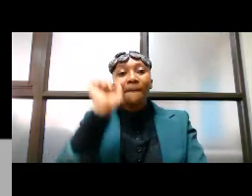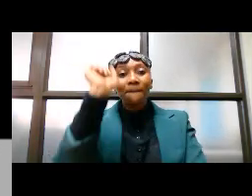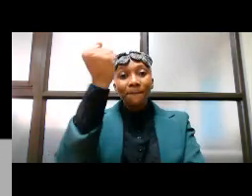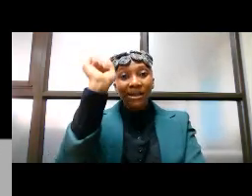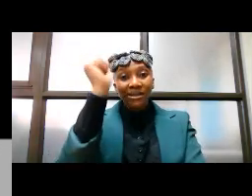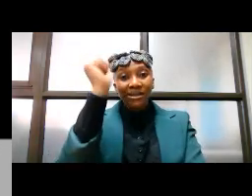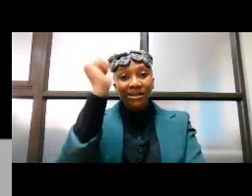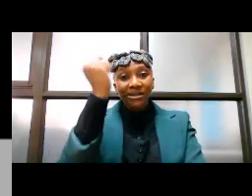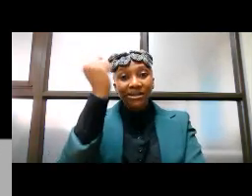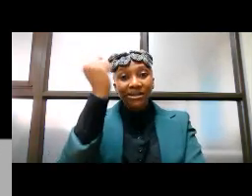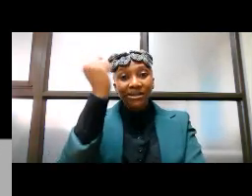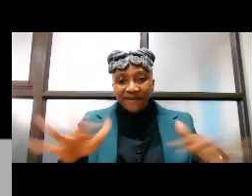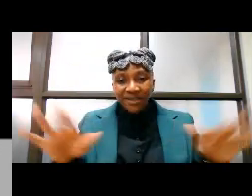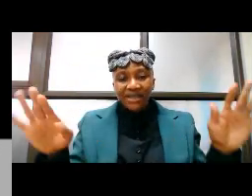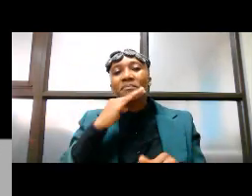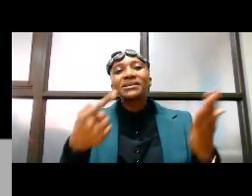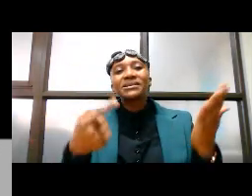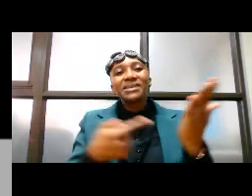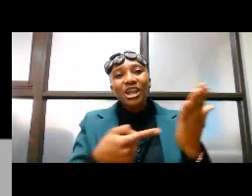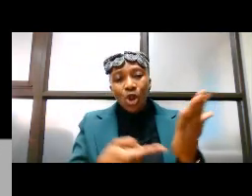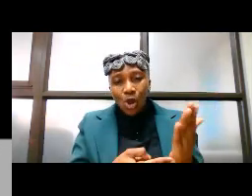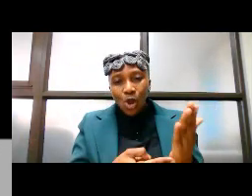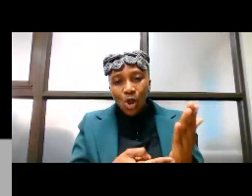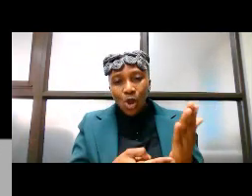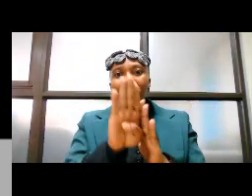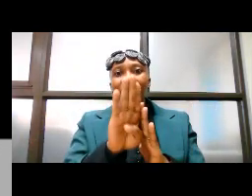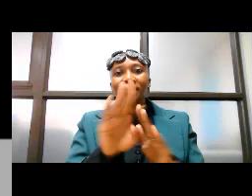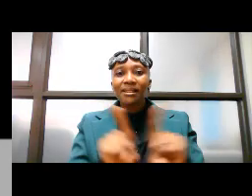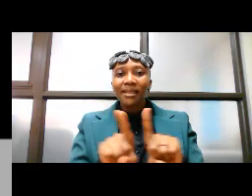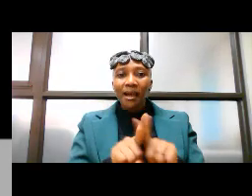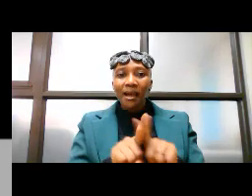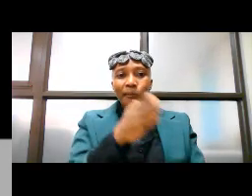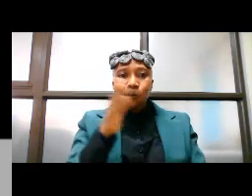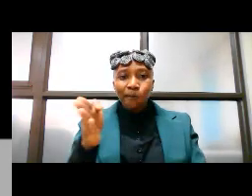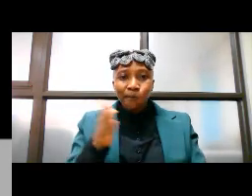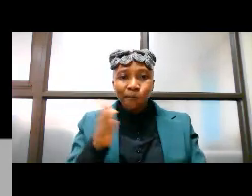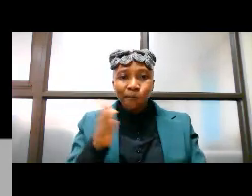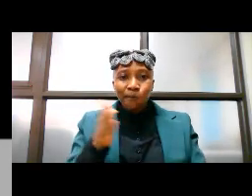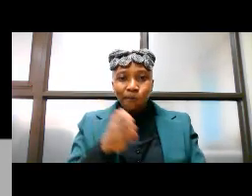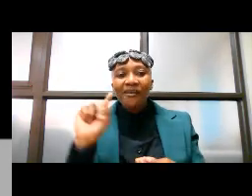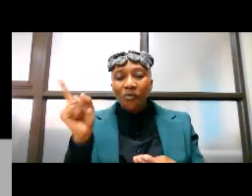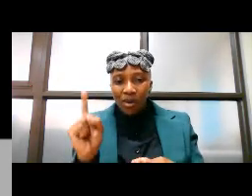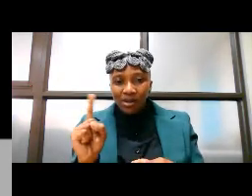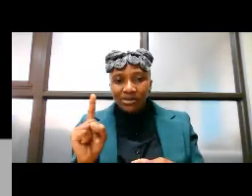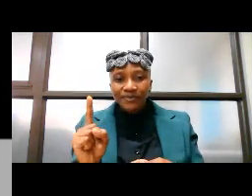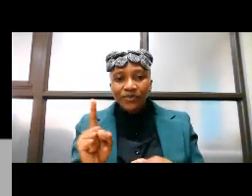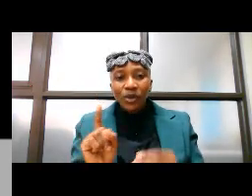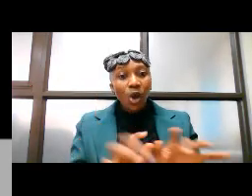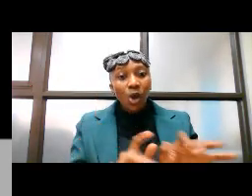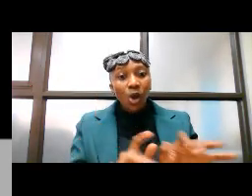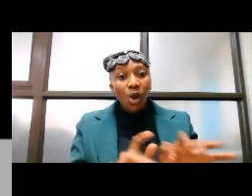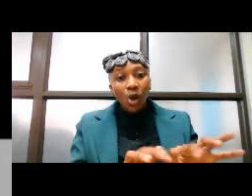with technologies such as these that are not computers but are